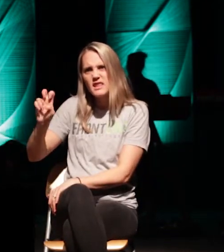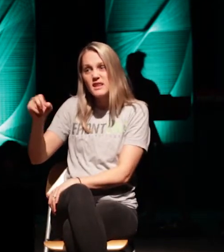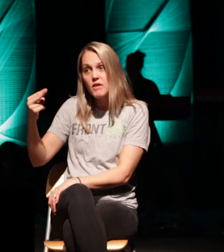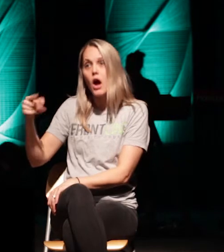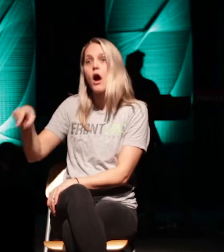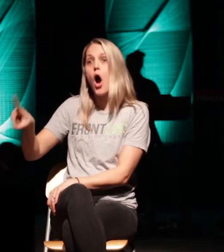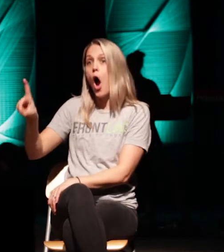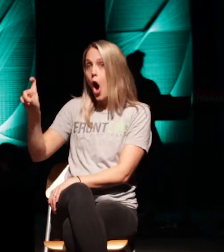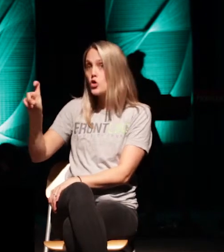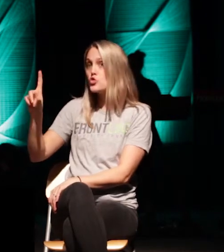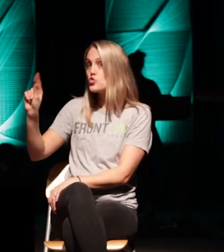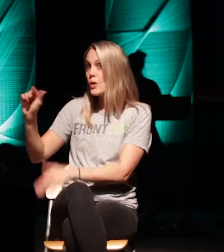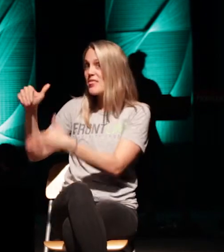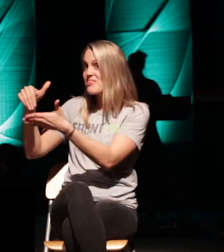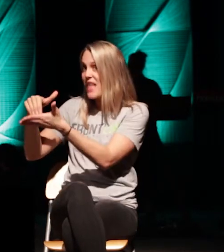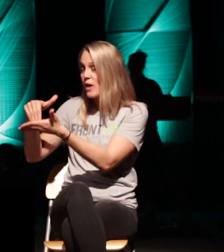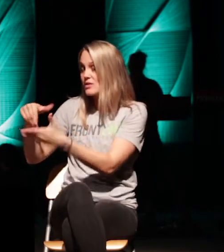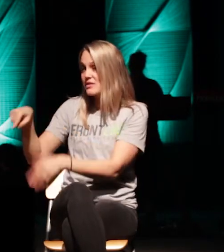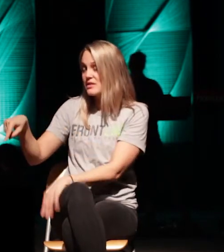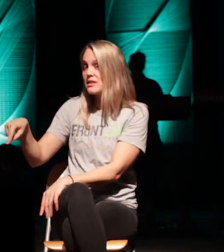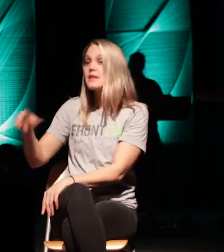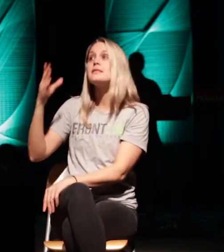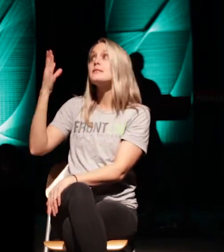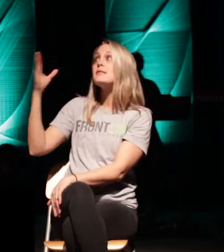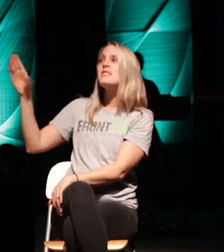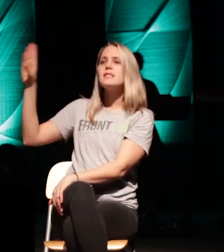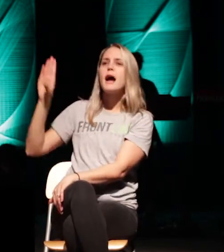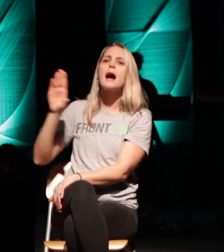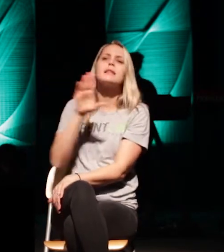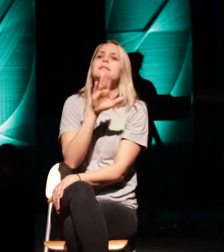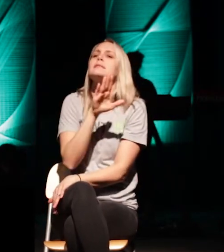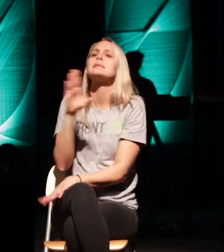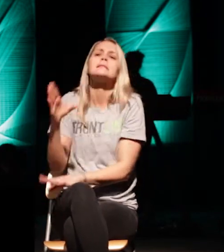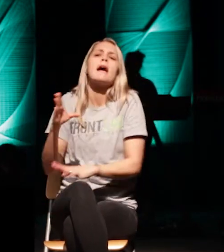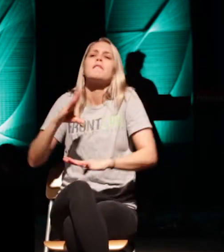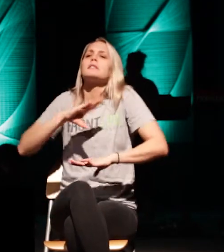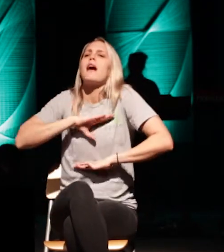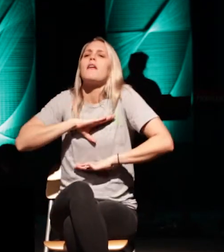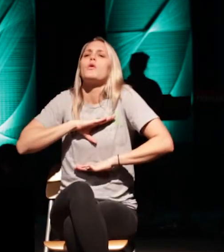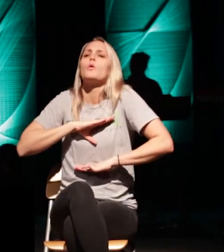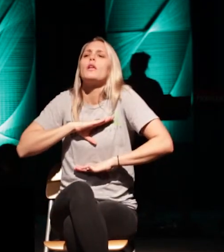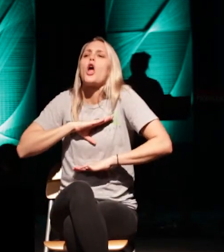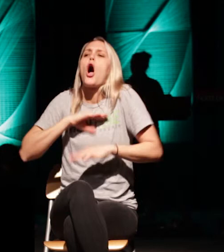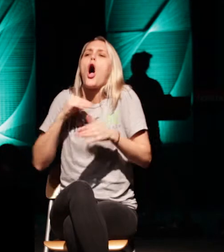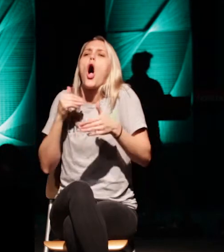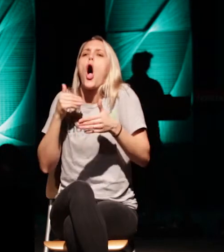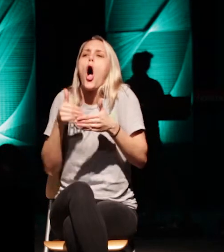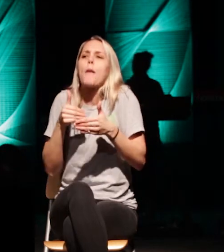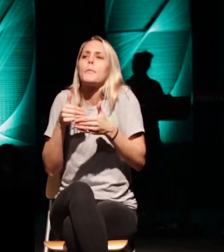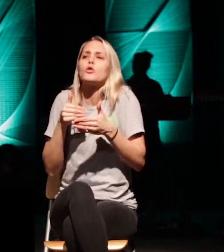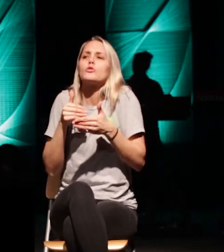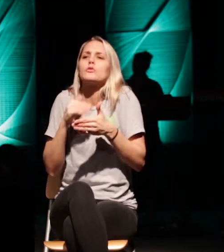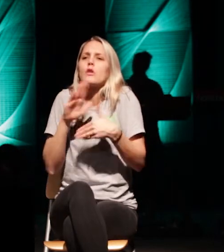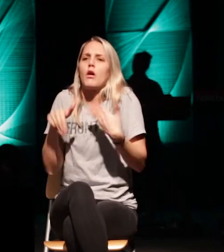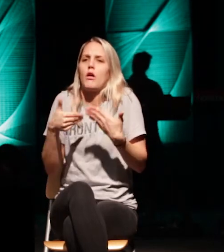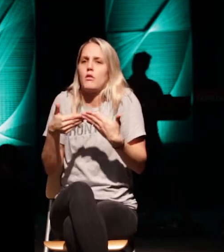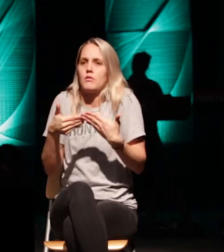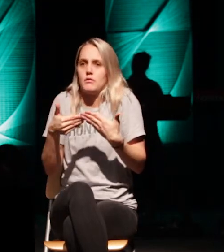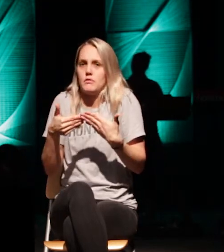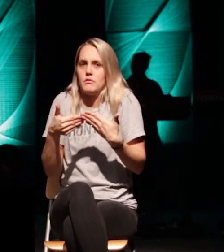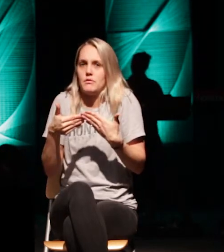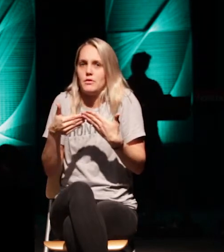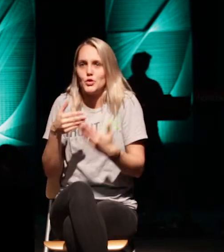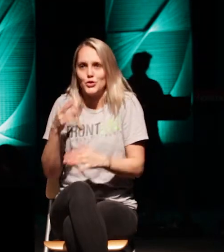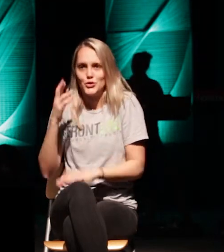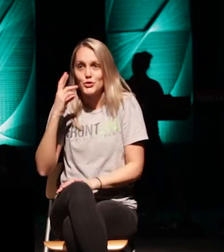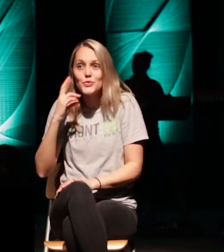120,000. God is never satisfied with almost everyone. You realize that